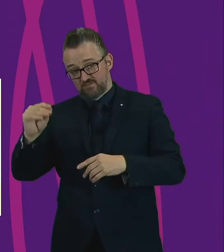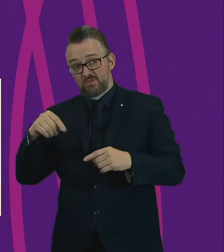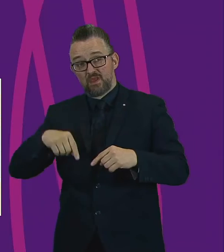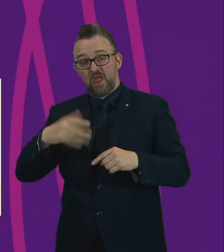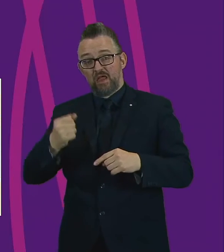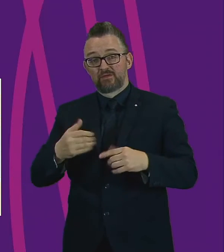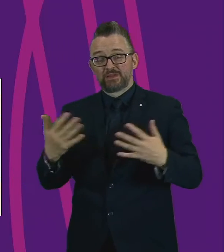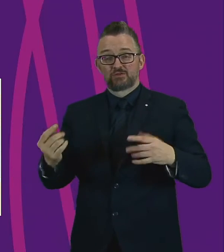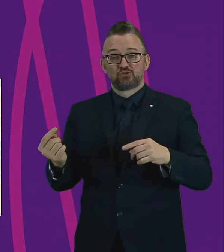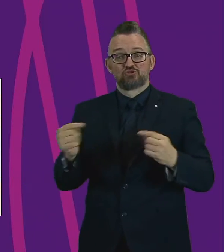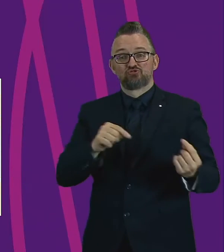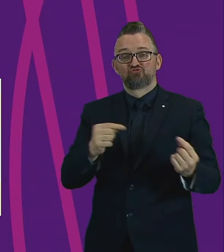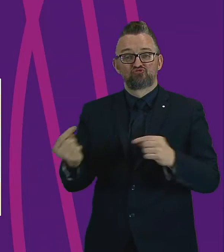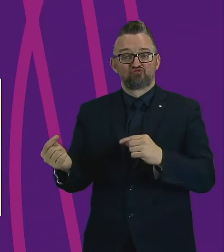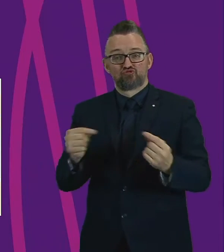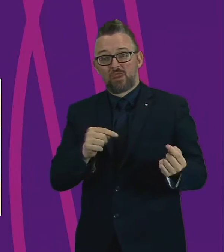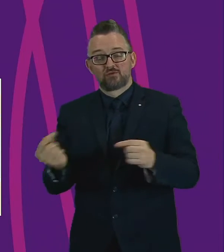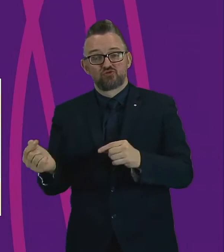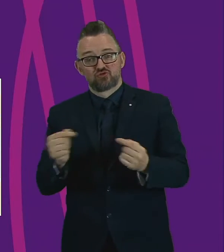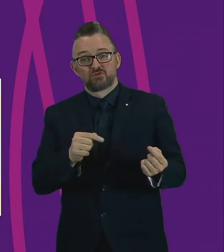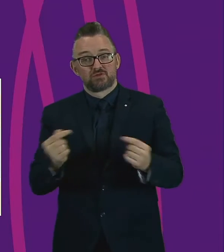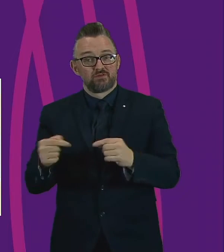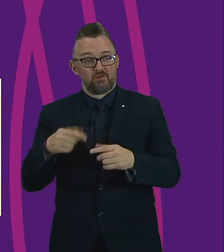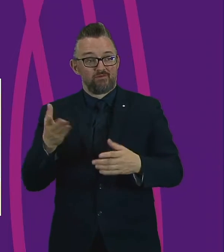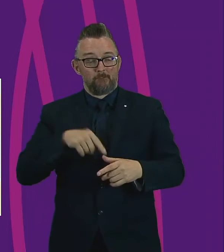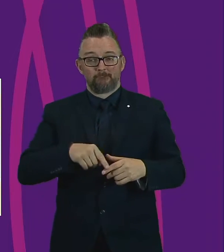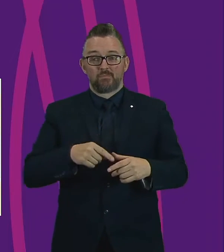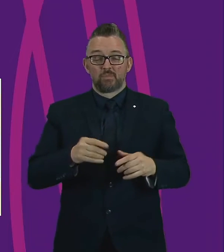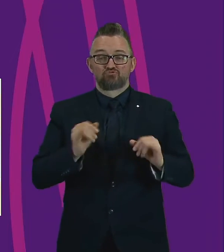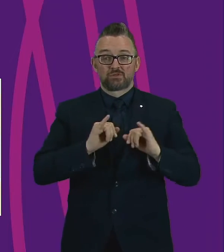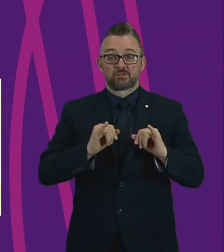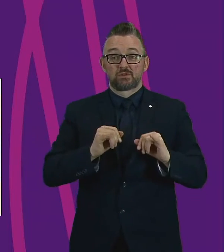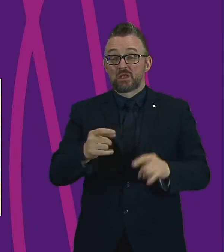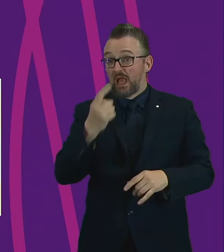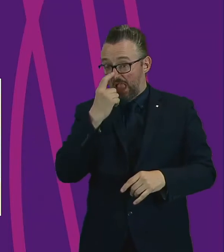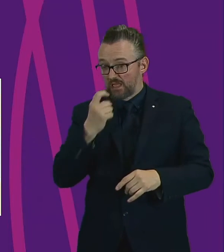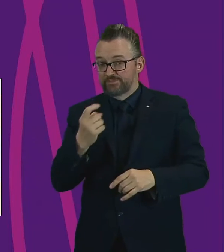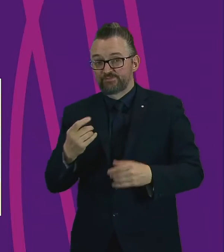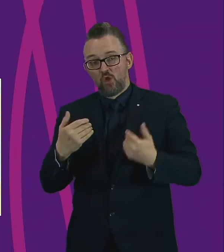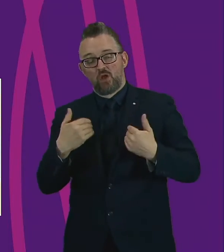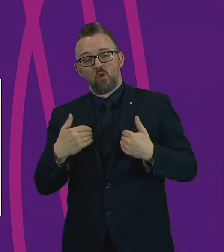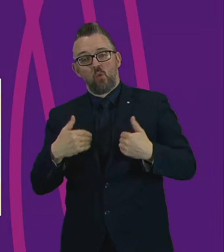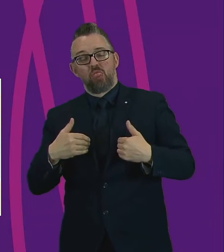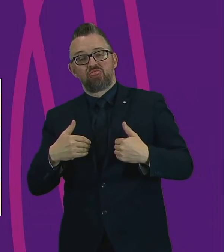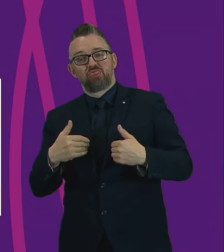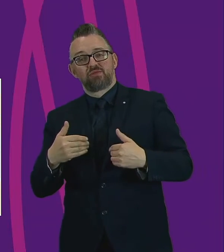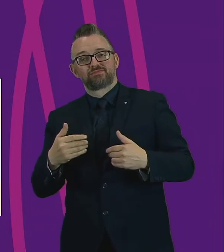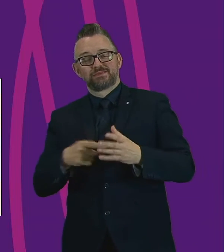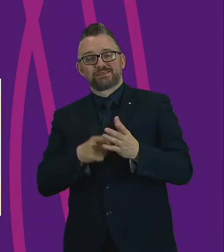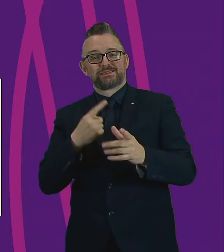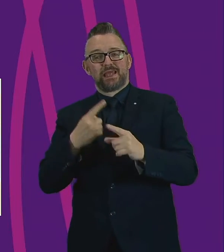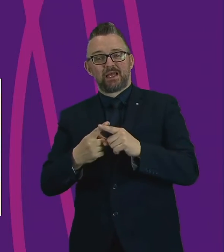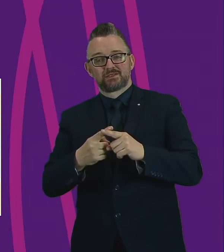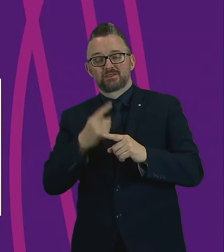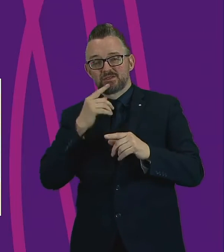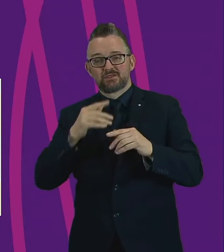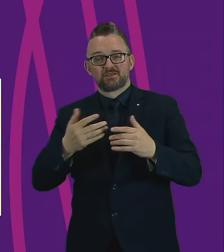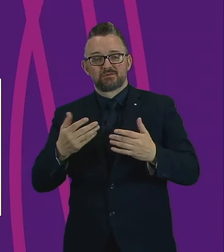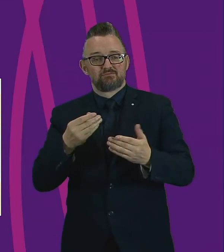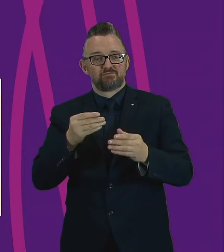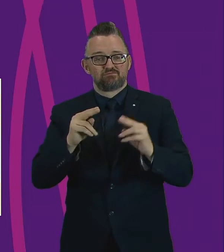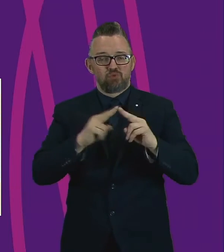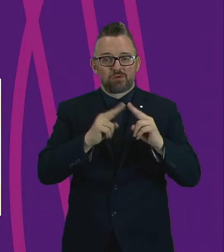significant challenges in recovering from this crisis. It can do more on wealth taxes as local taxes on property and land. It can do more on giving